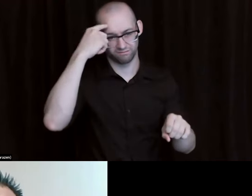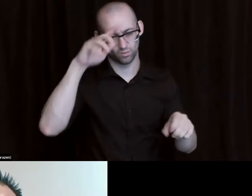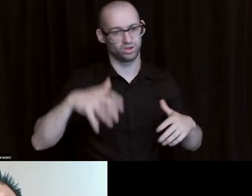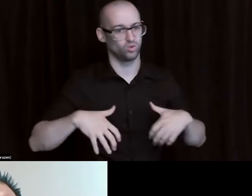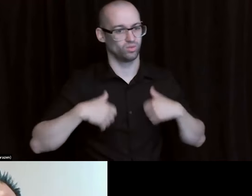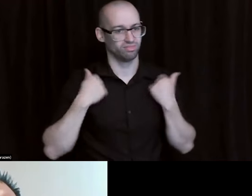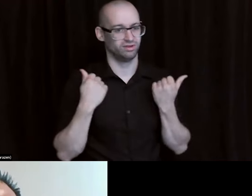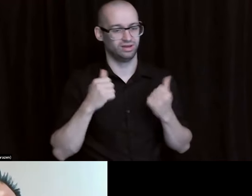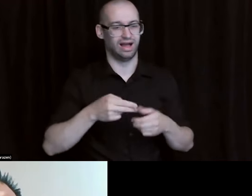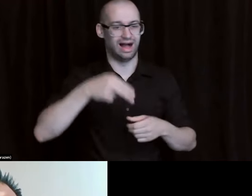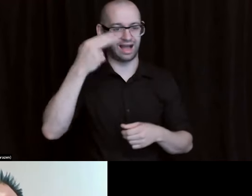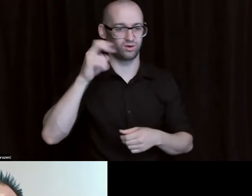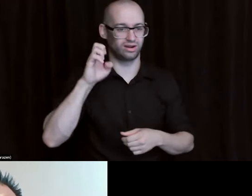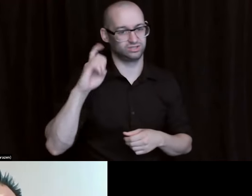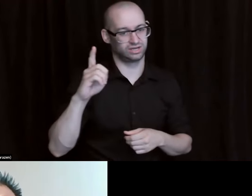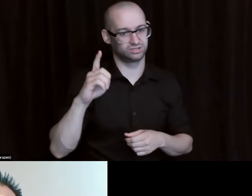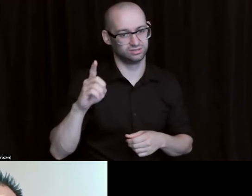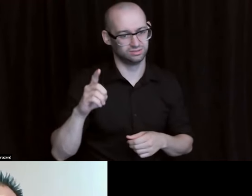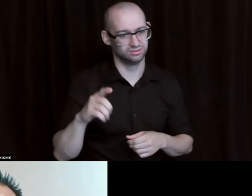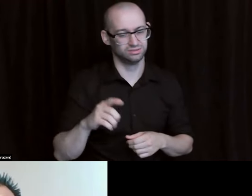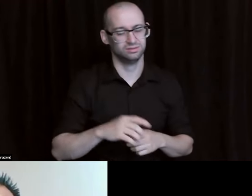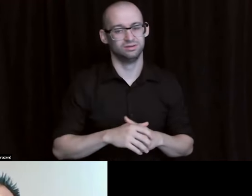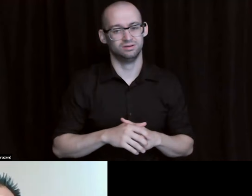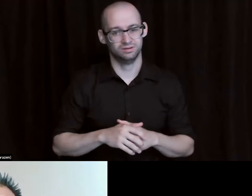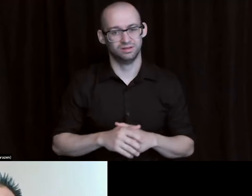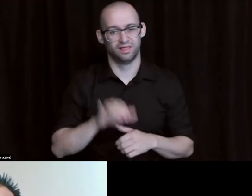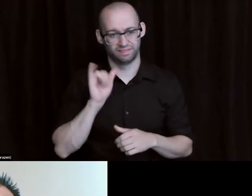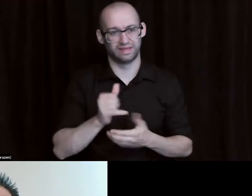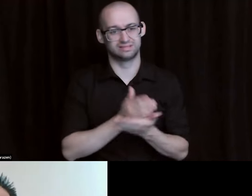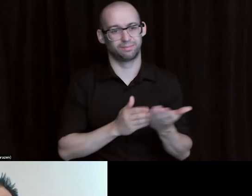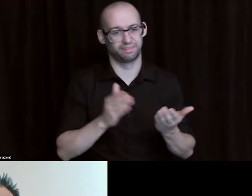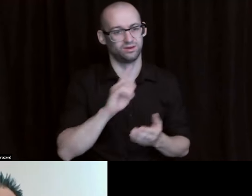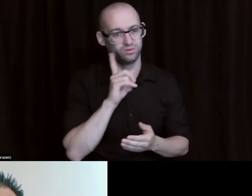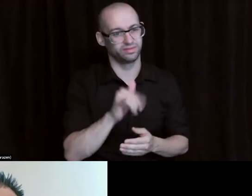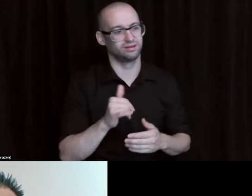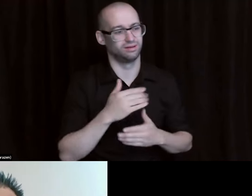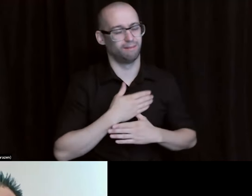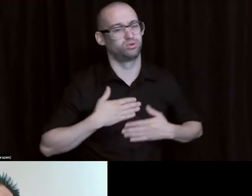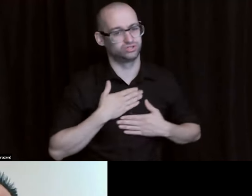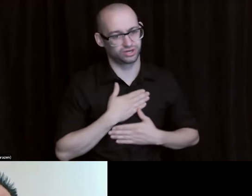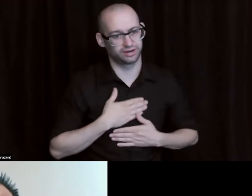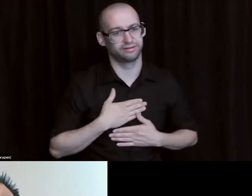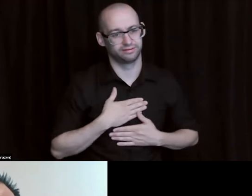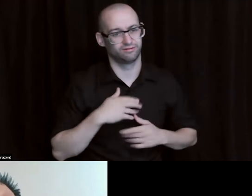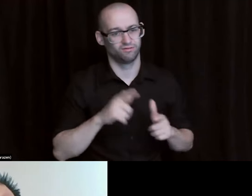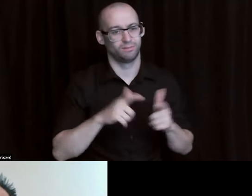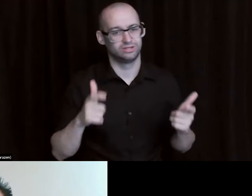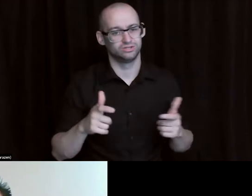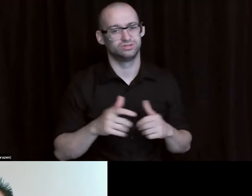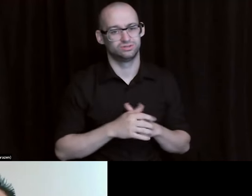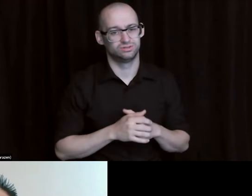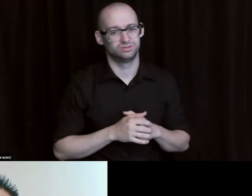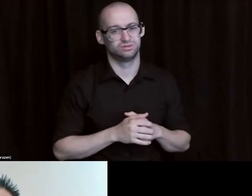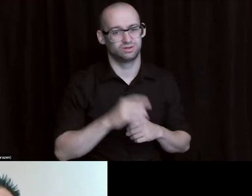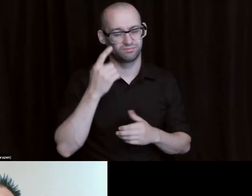higher education. And that has been something that we appreciate very much, because everything what we do is toward